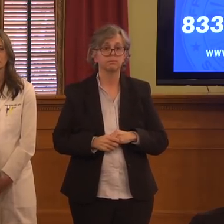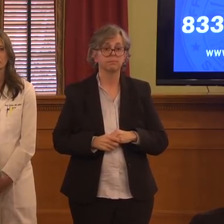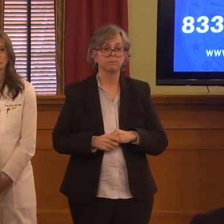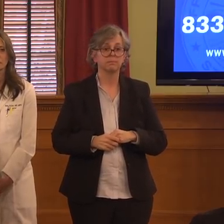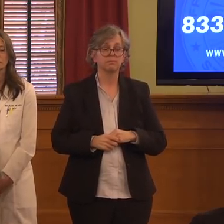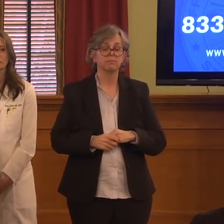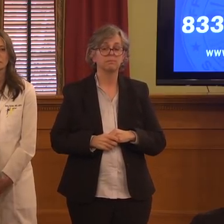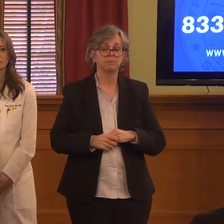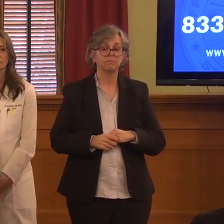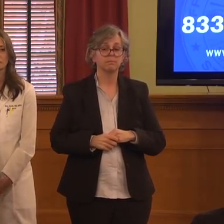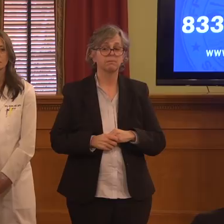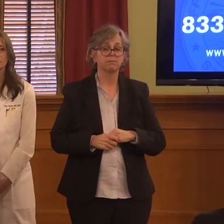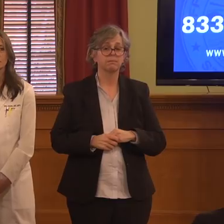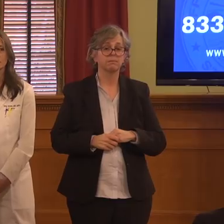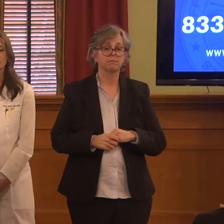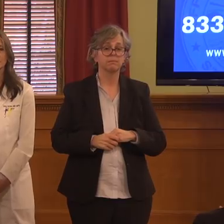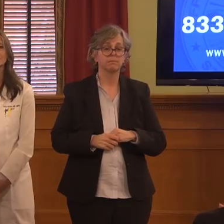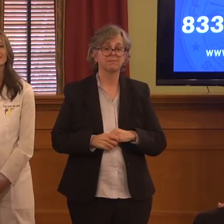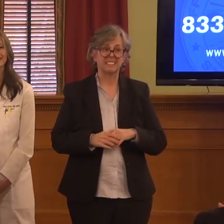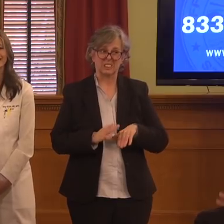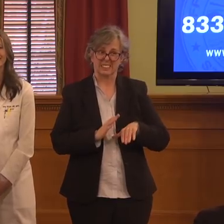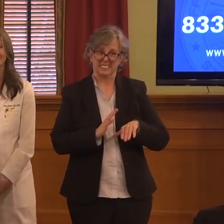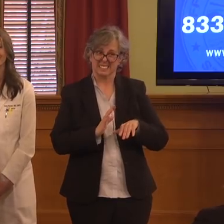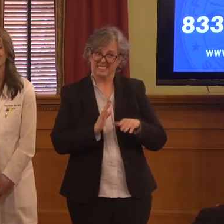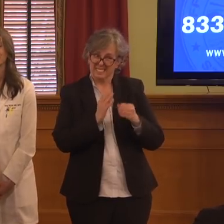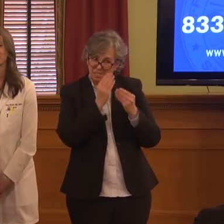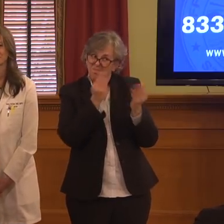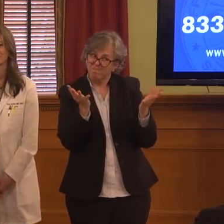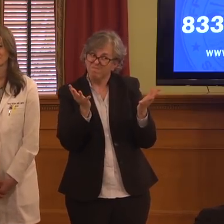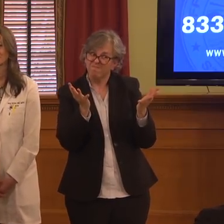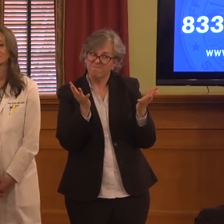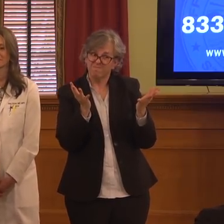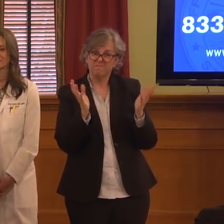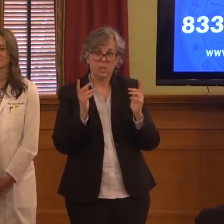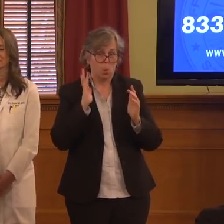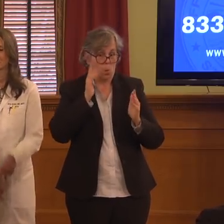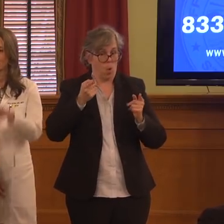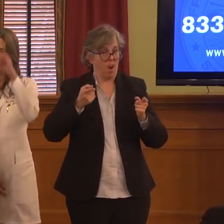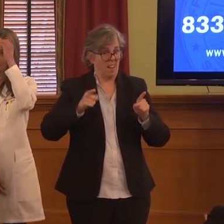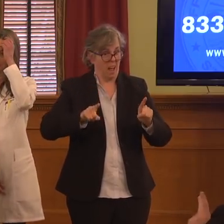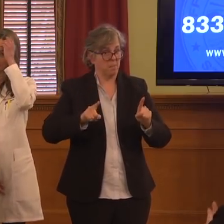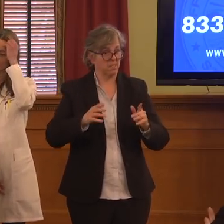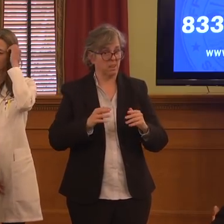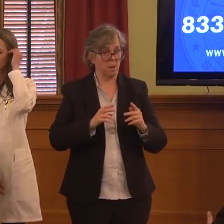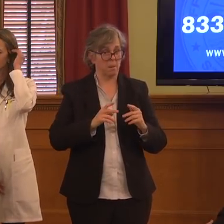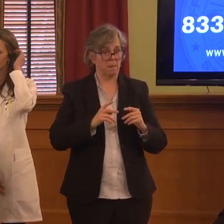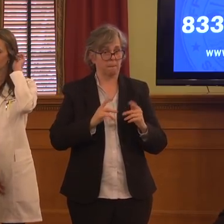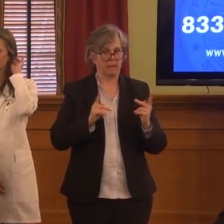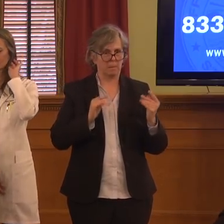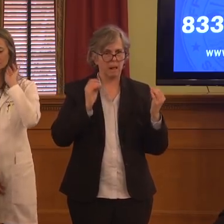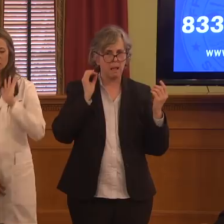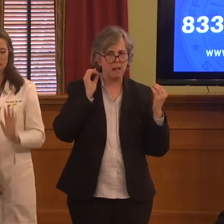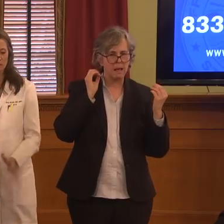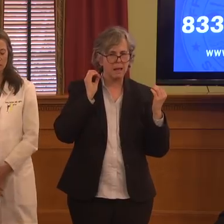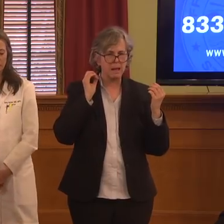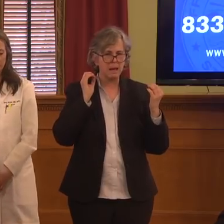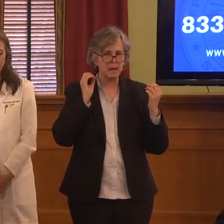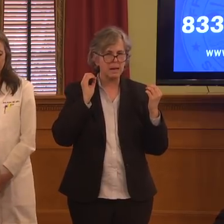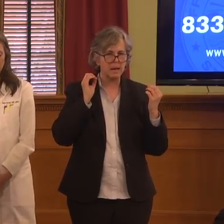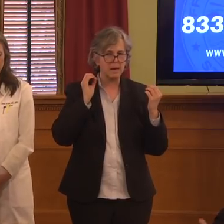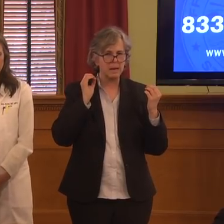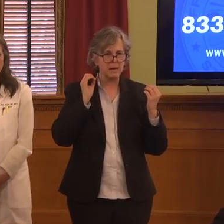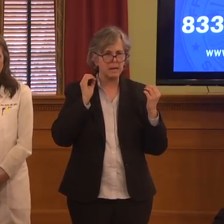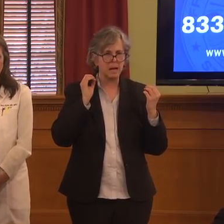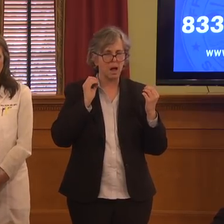guess just as a statement, people are thinking about maybe making more than